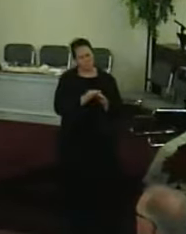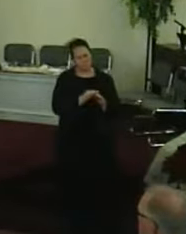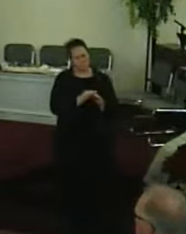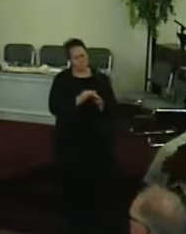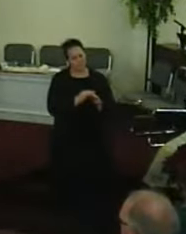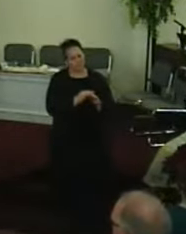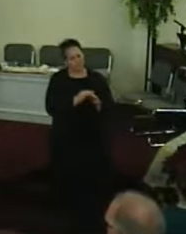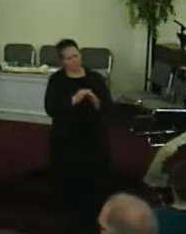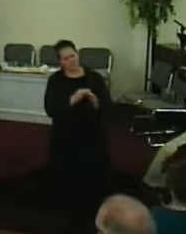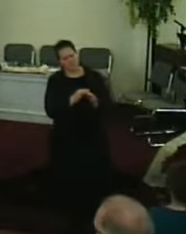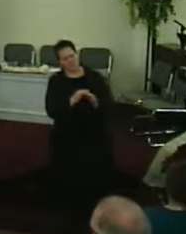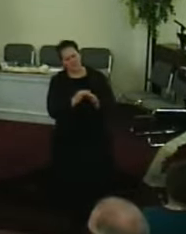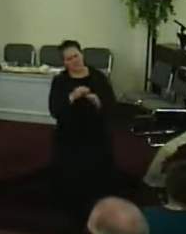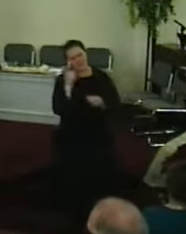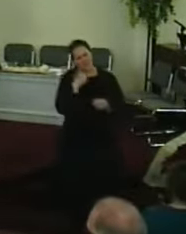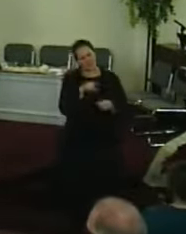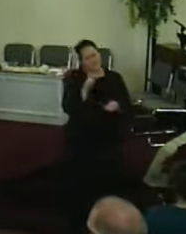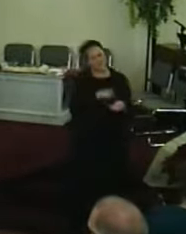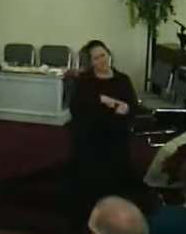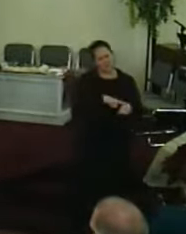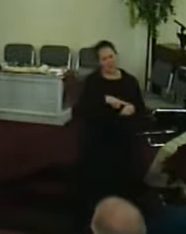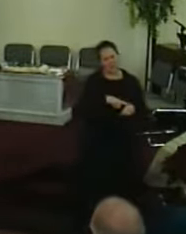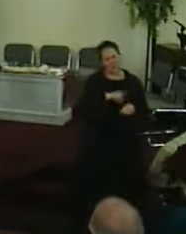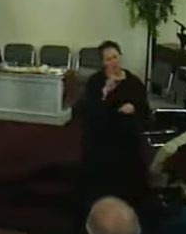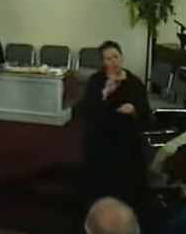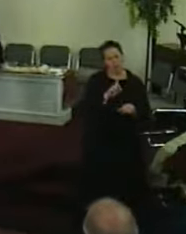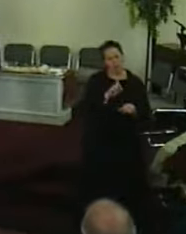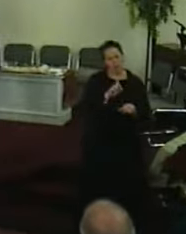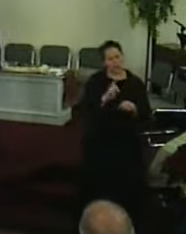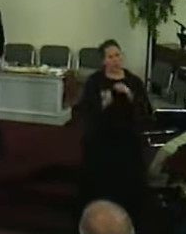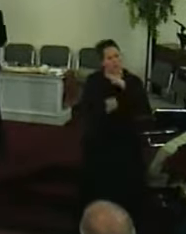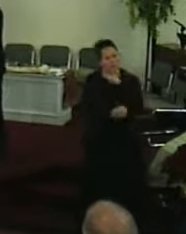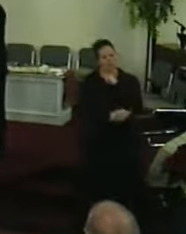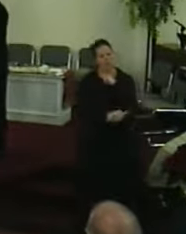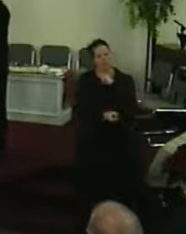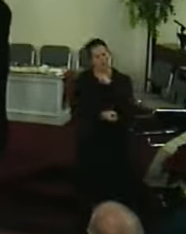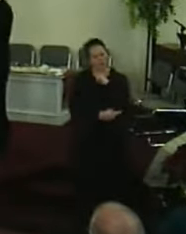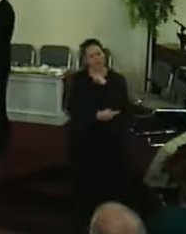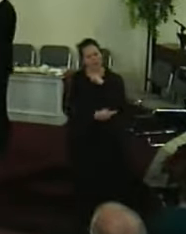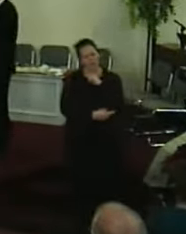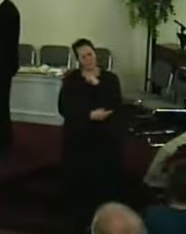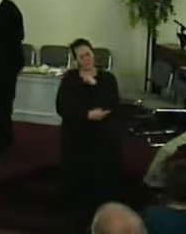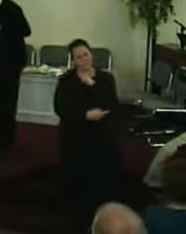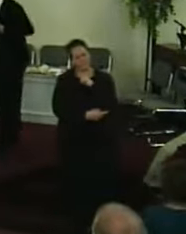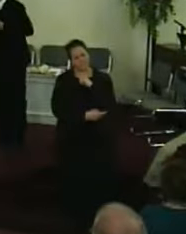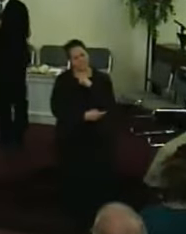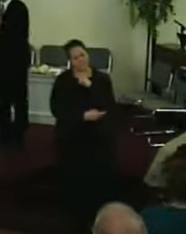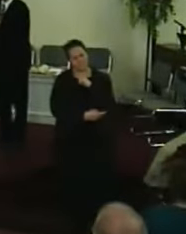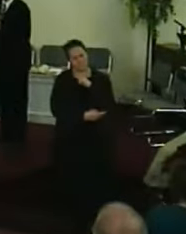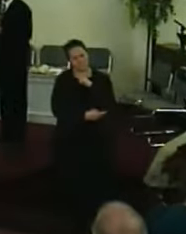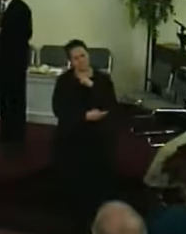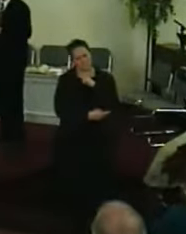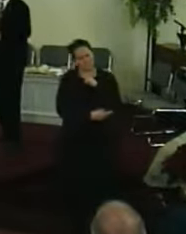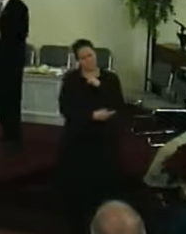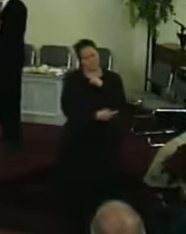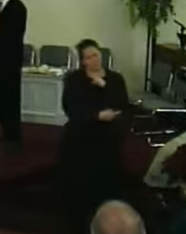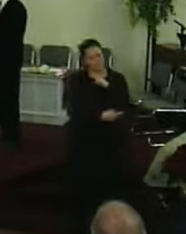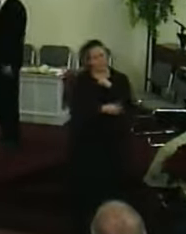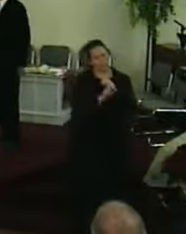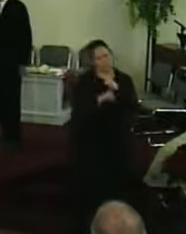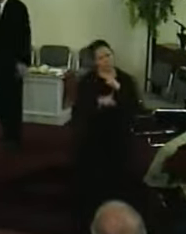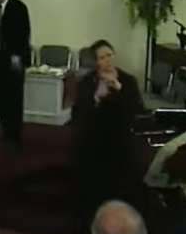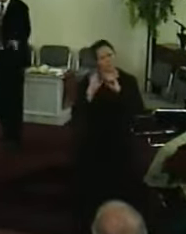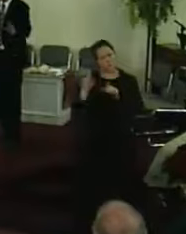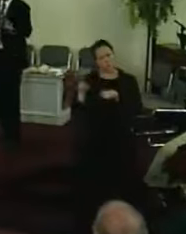if every time you went through a trial, every time you were in a trial, you went